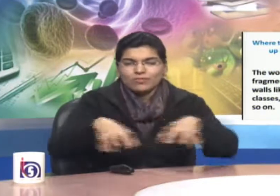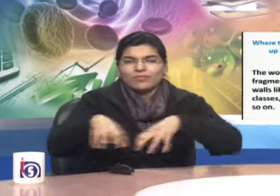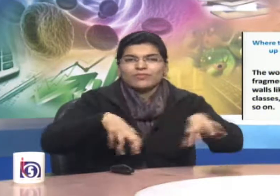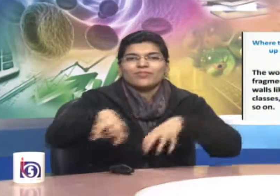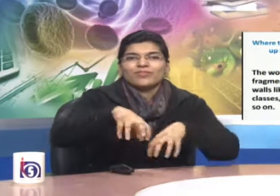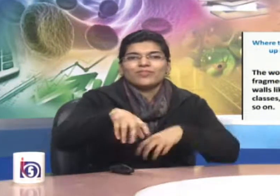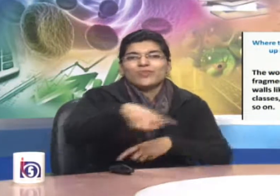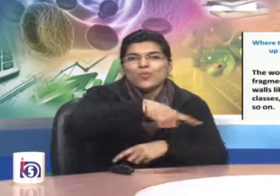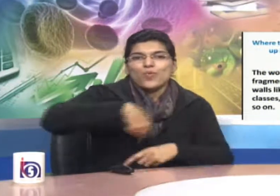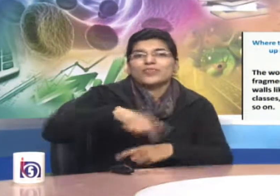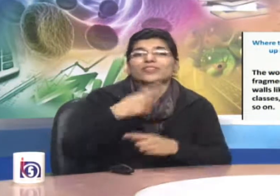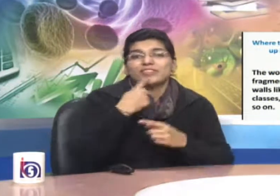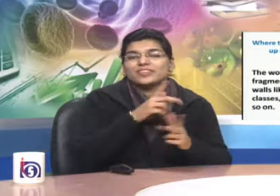walls.